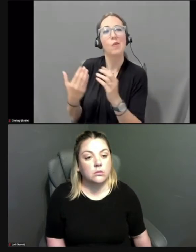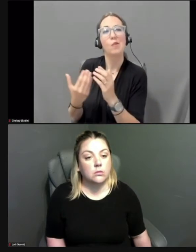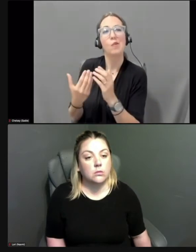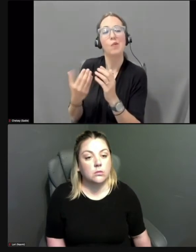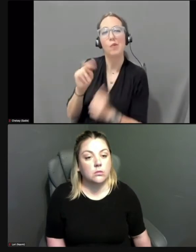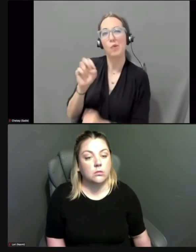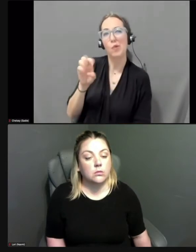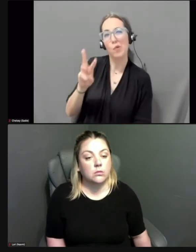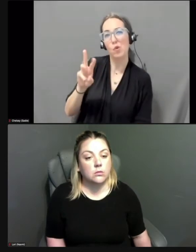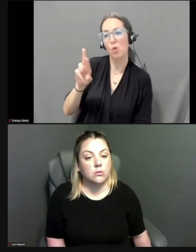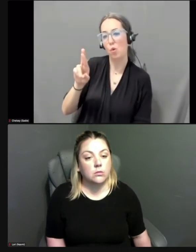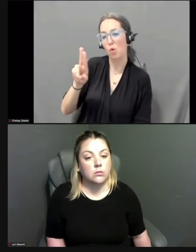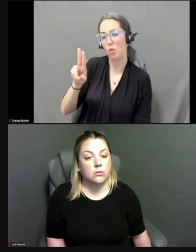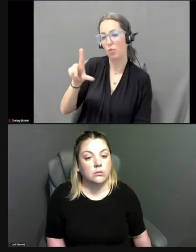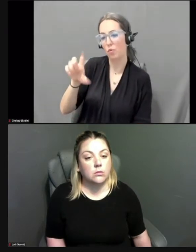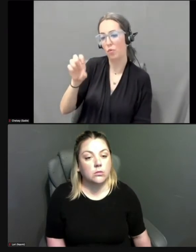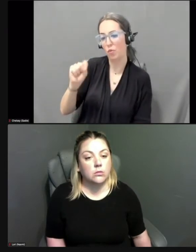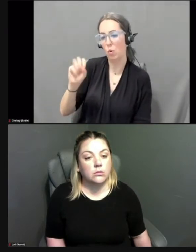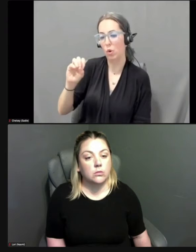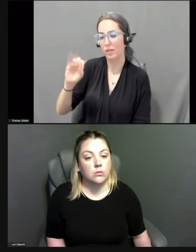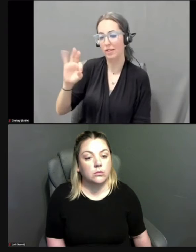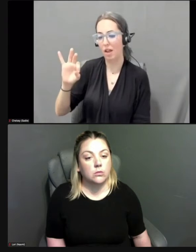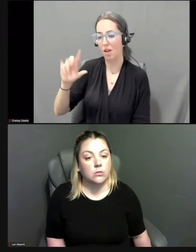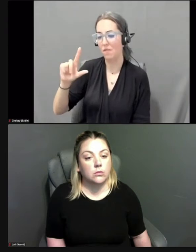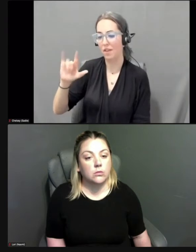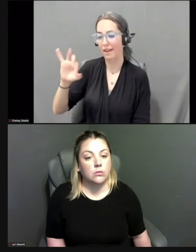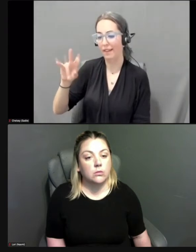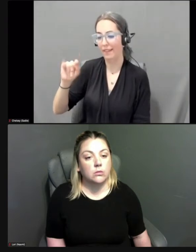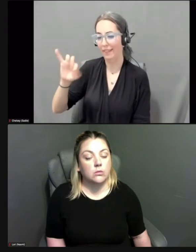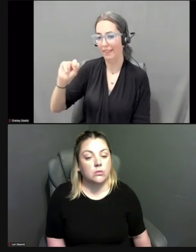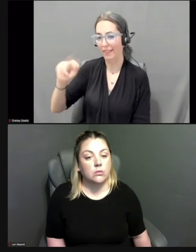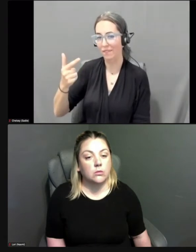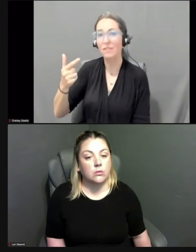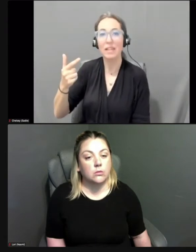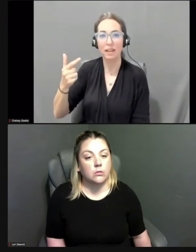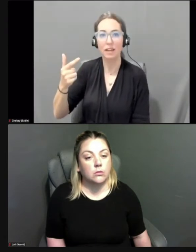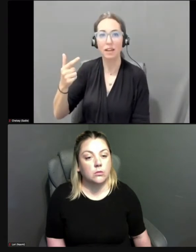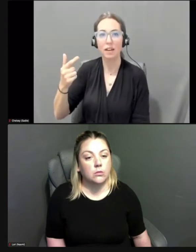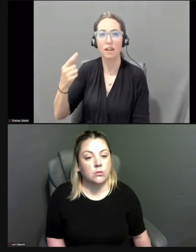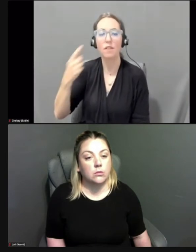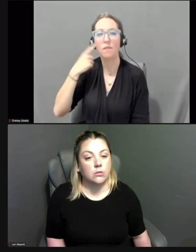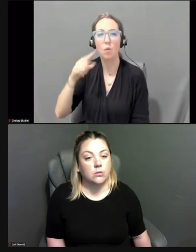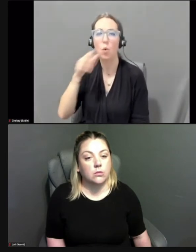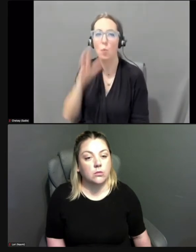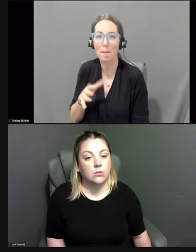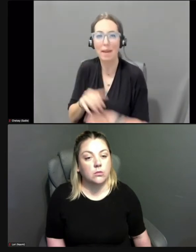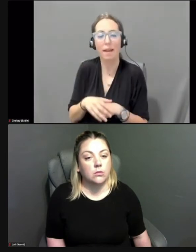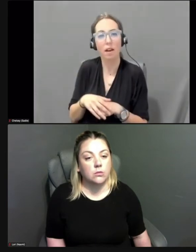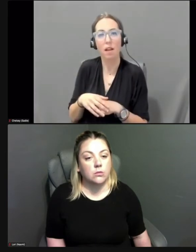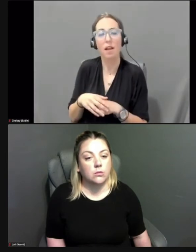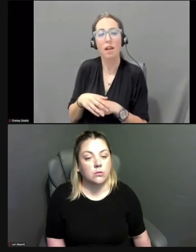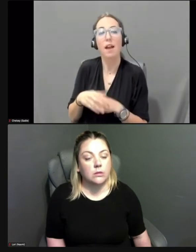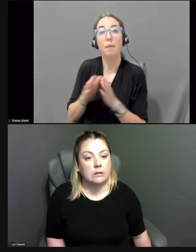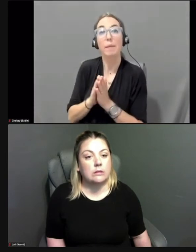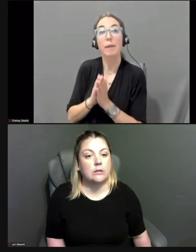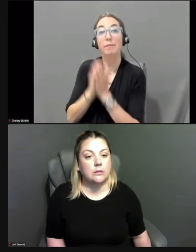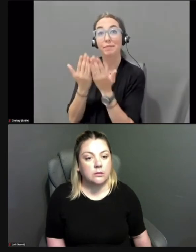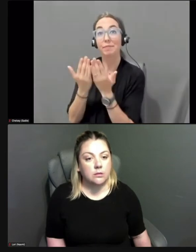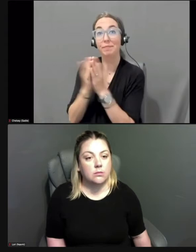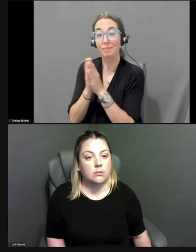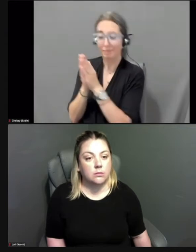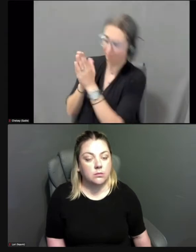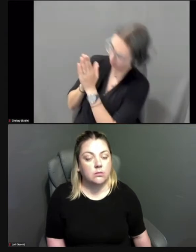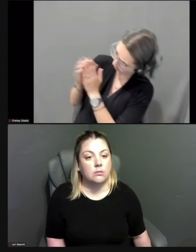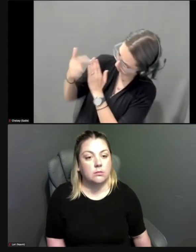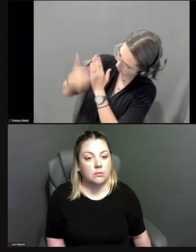am very familiar with this one. it was like, lift like a man, look like a goddess or something like that. And I was like, oh my God. Can we pause for a